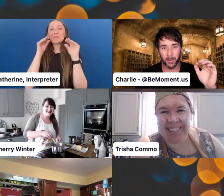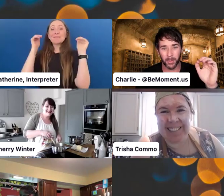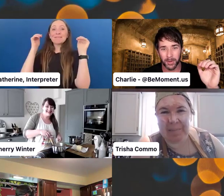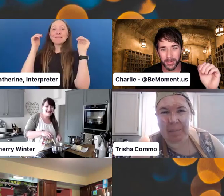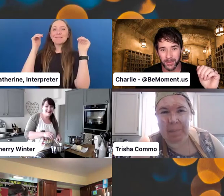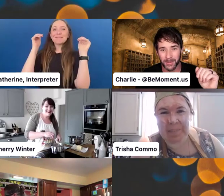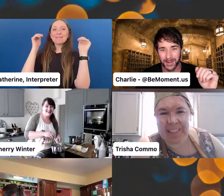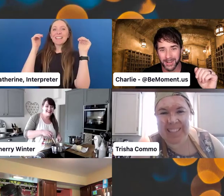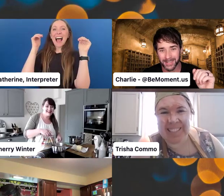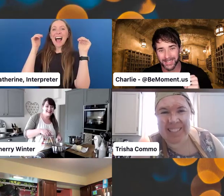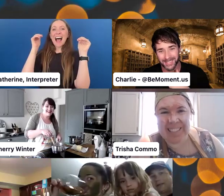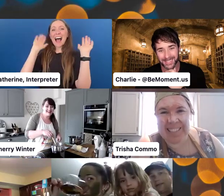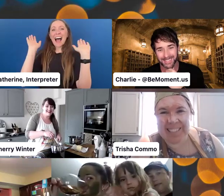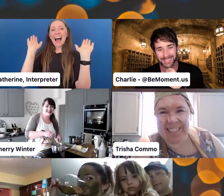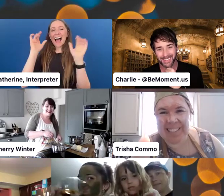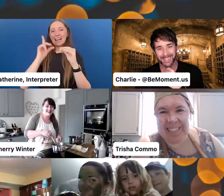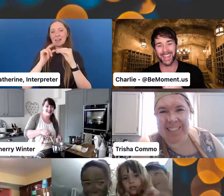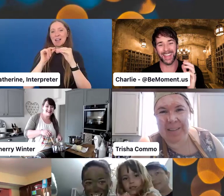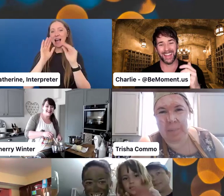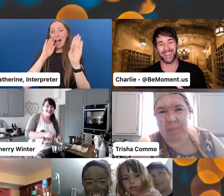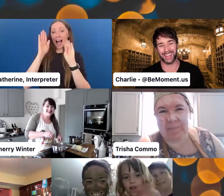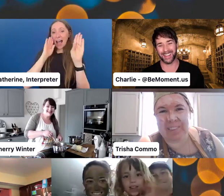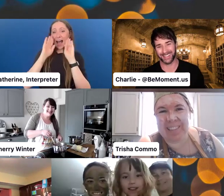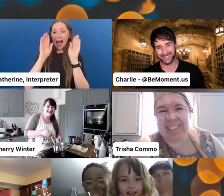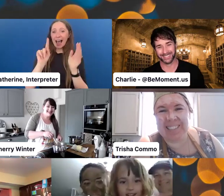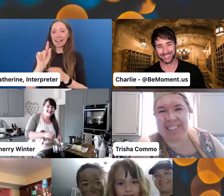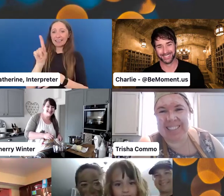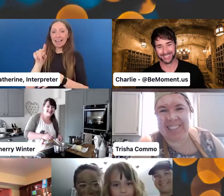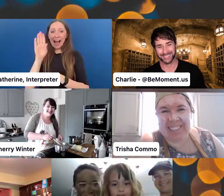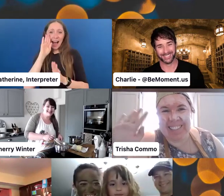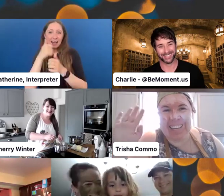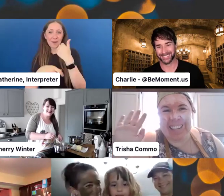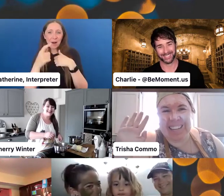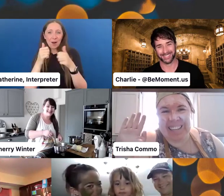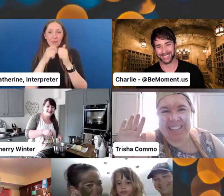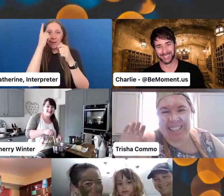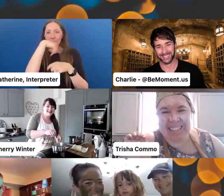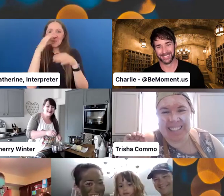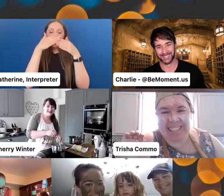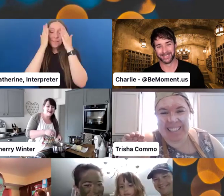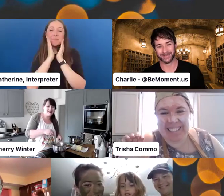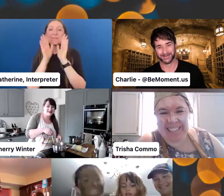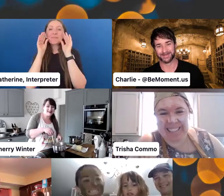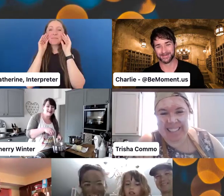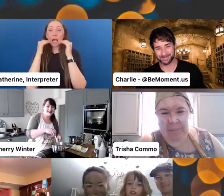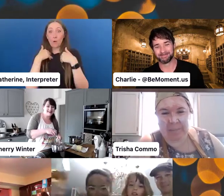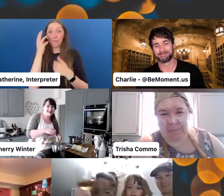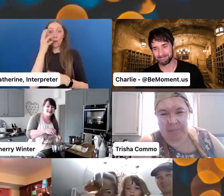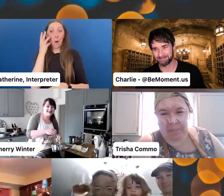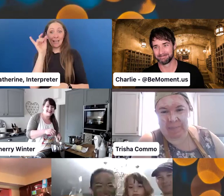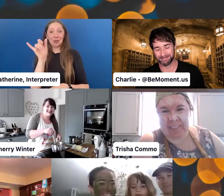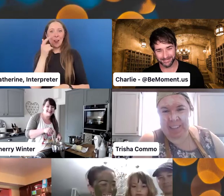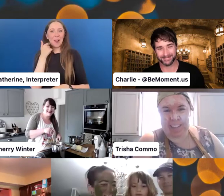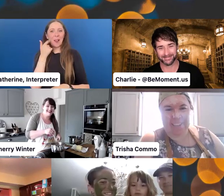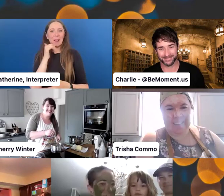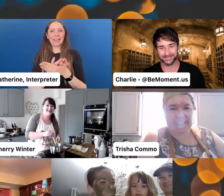got one more. Here we go. One more. Hi, Taz. Hi, guys. Oh, you're already having your wine. Excellent. This is a